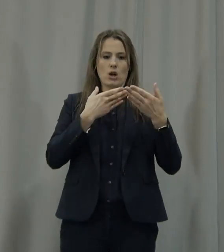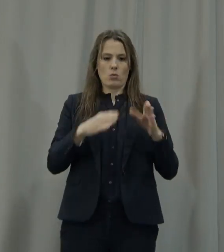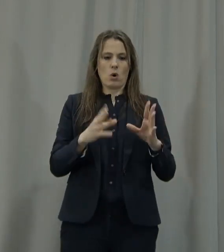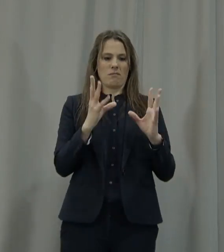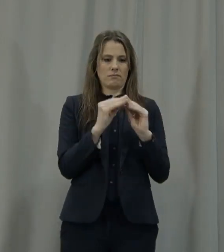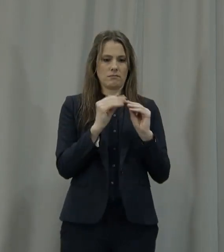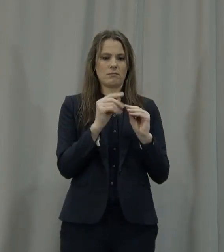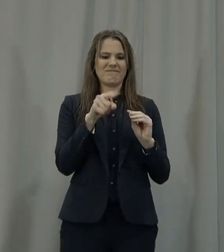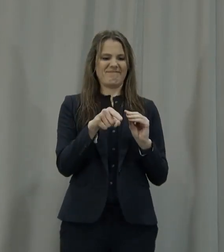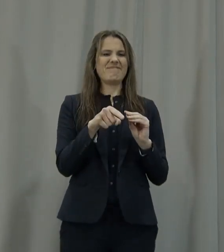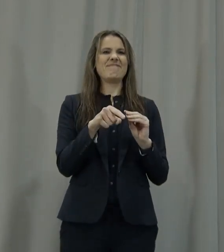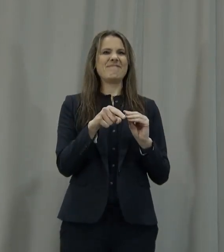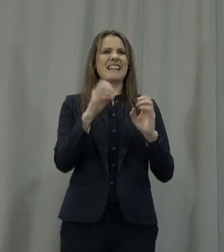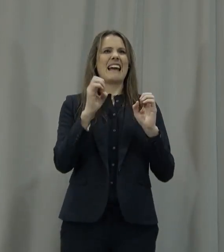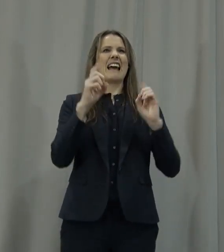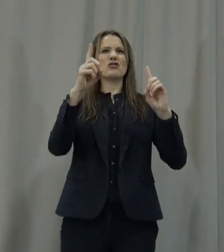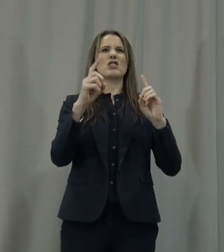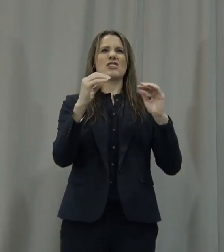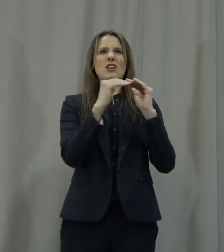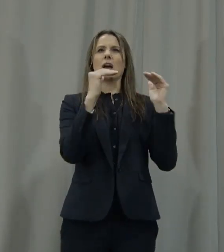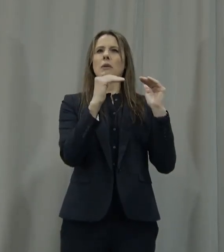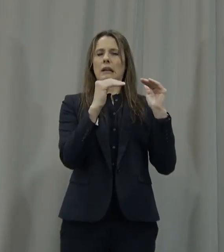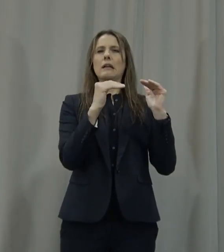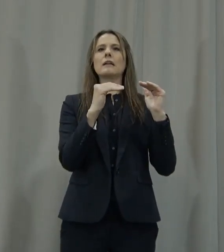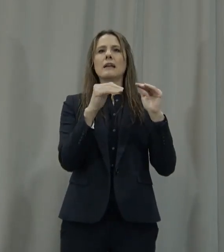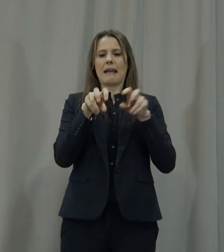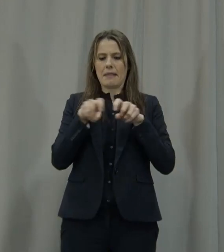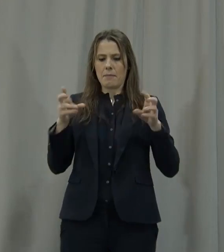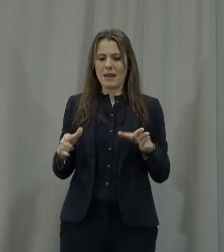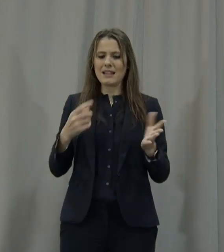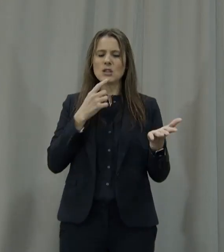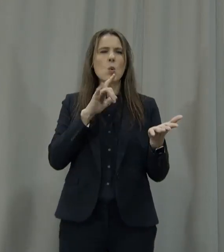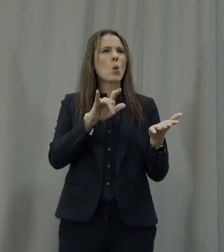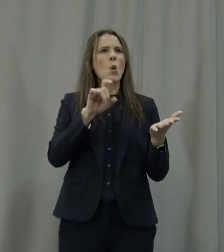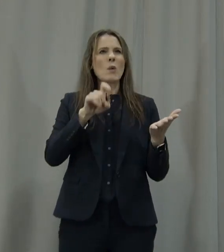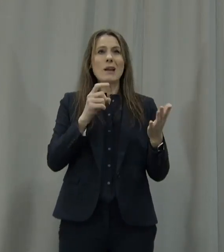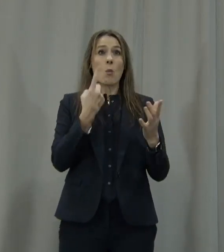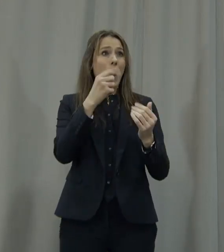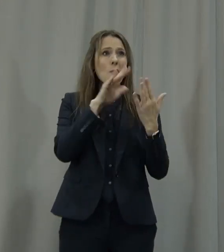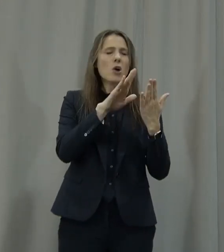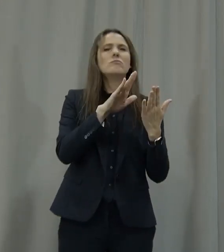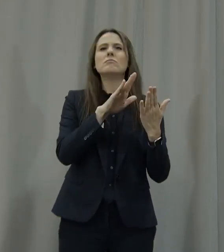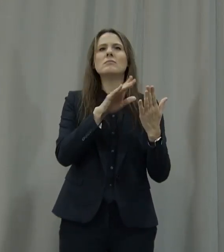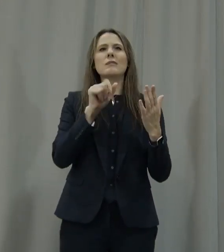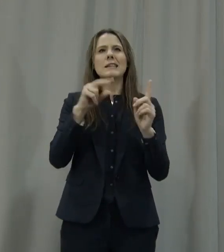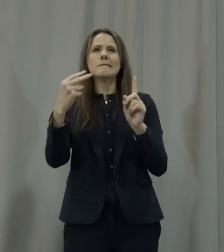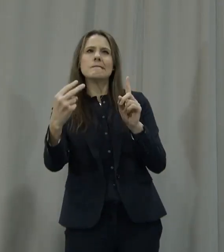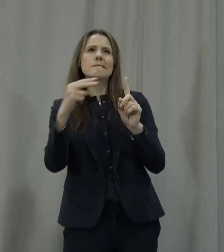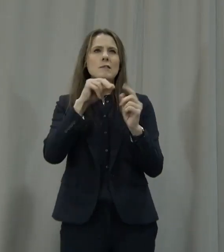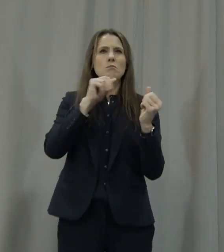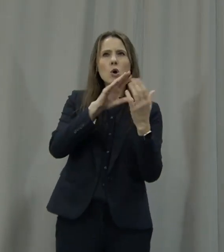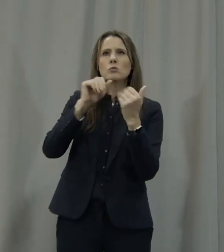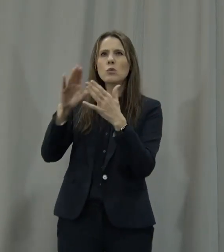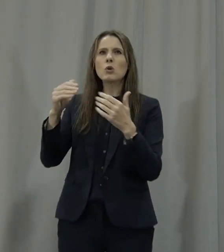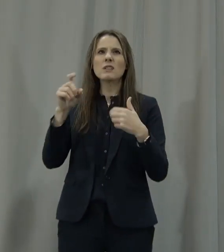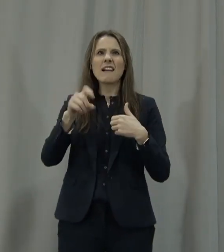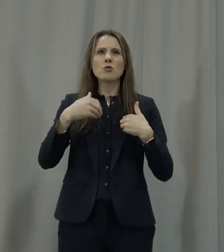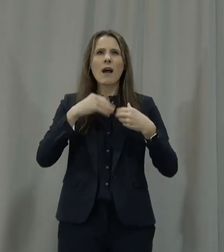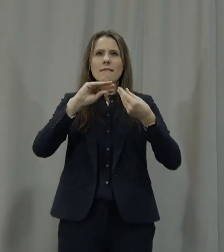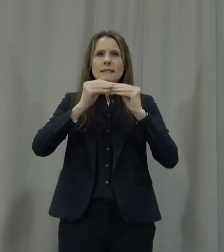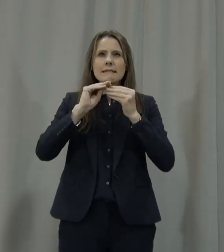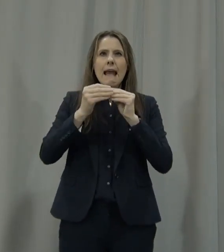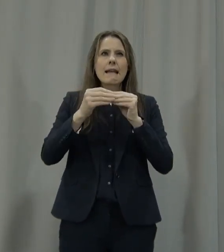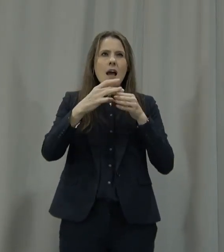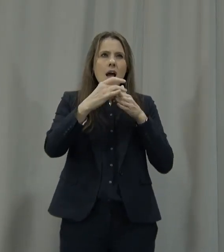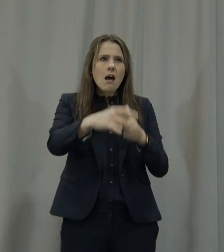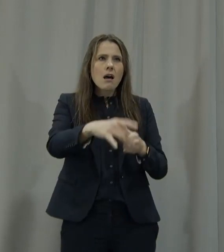equity, and the panelists concluded that we needed a multi-pronged approach, including using data-driven decisions